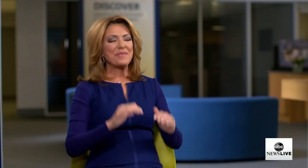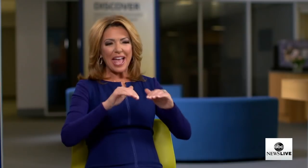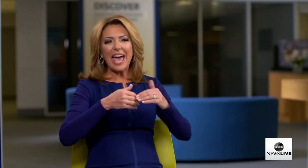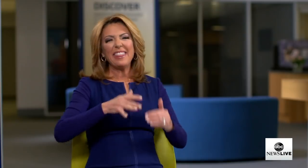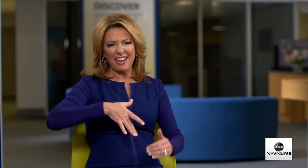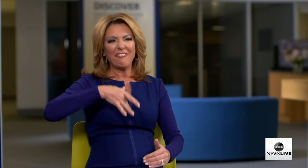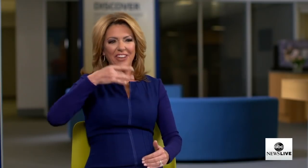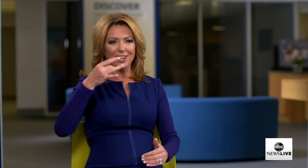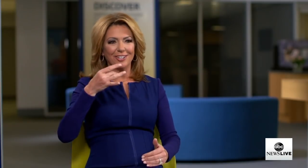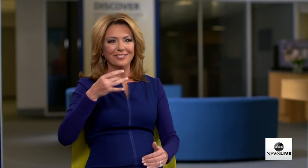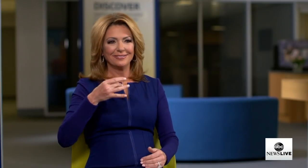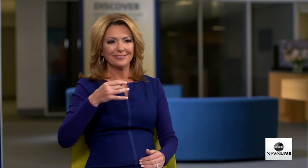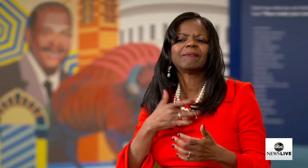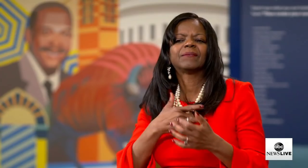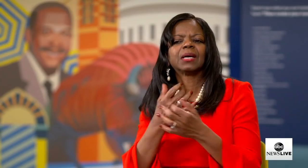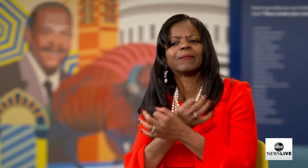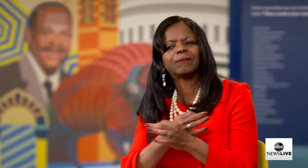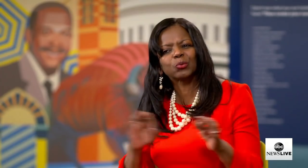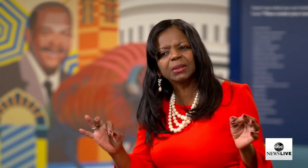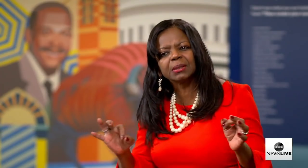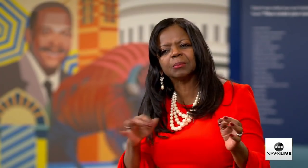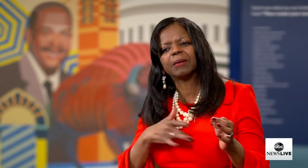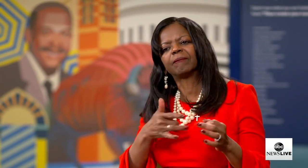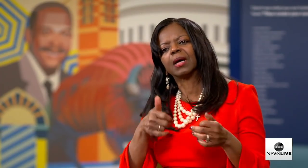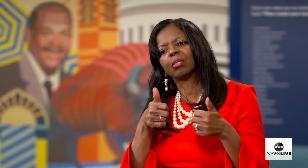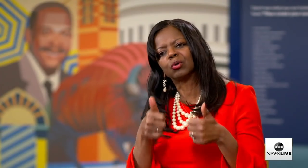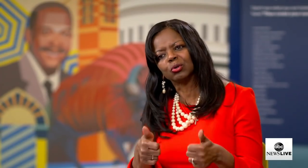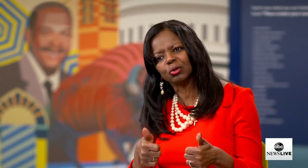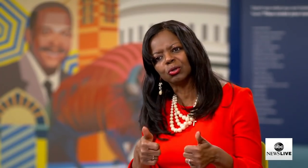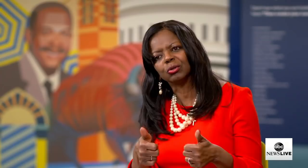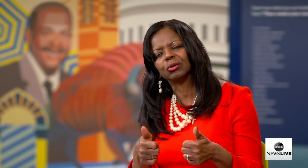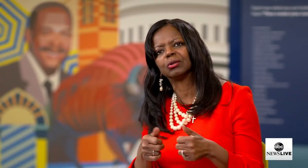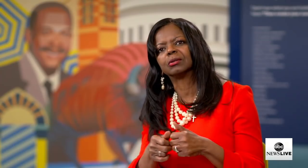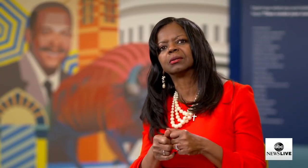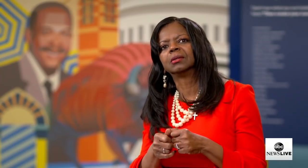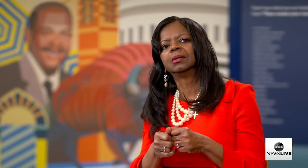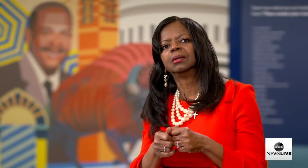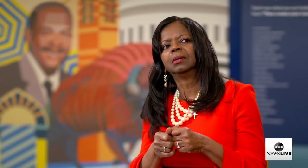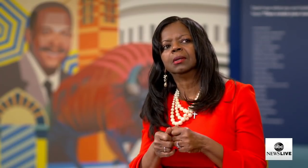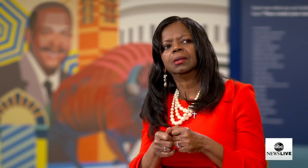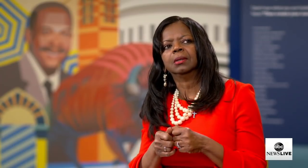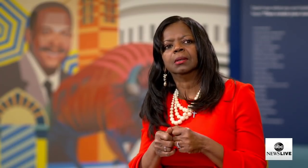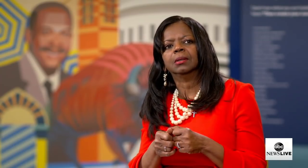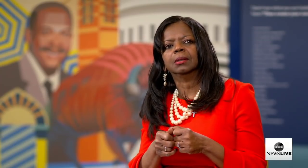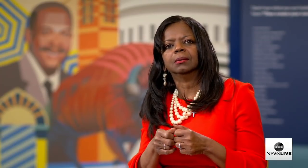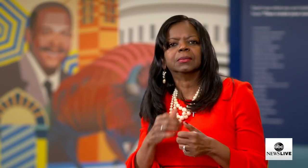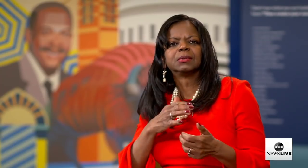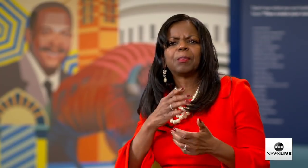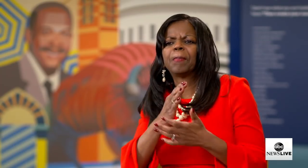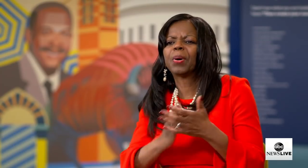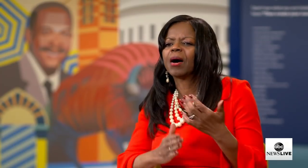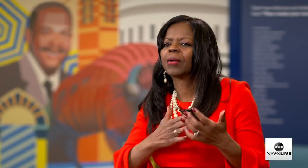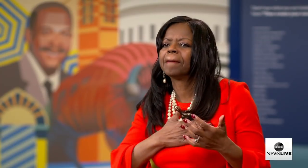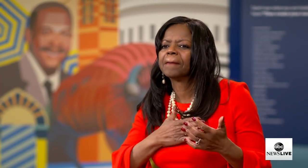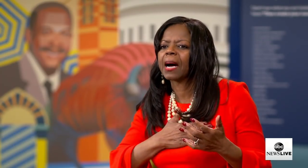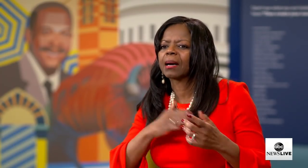How did that feel? Oh, that felt so free to me. It felt good to just communicate.